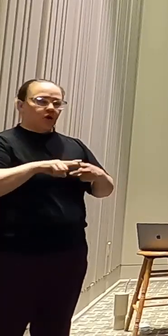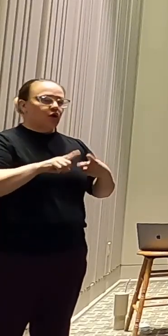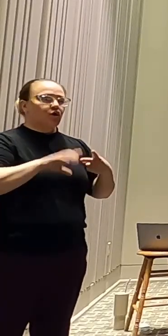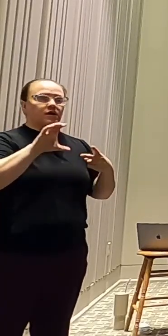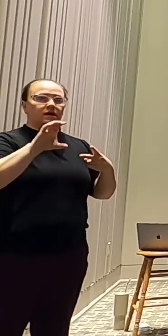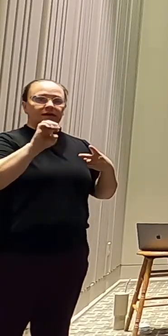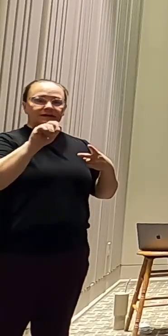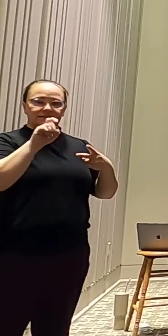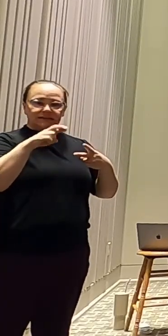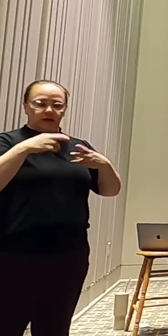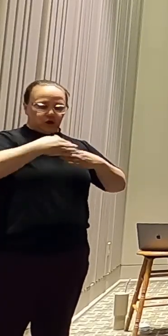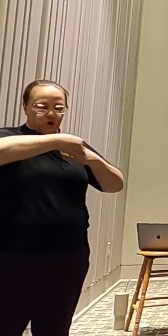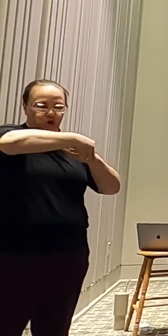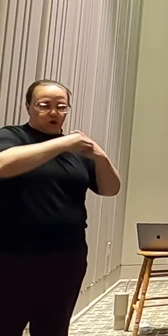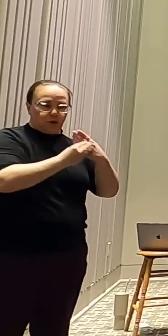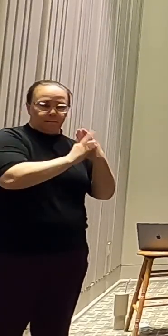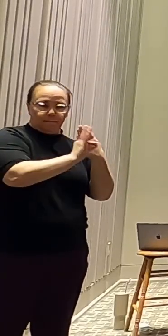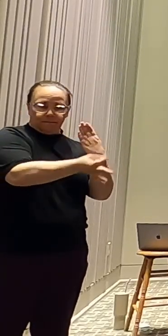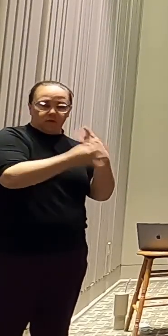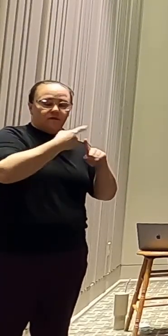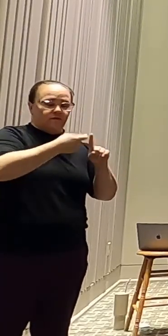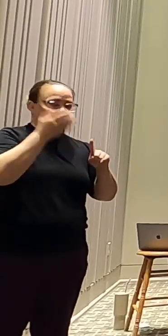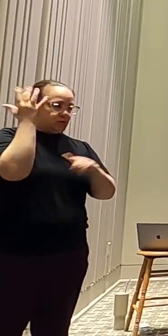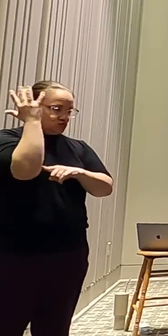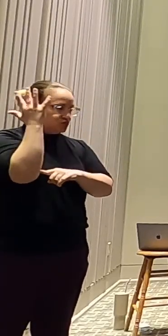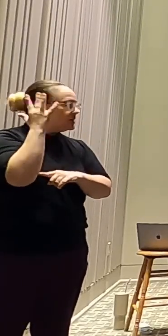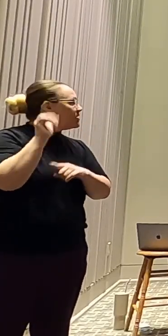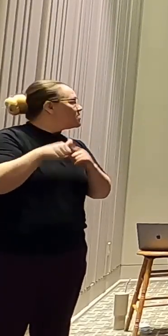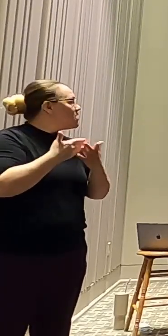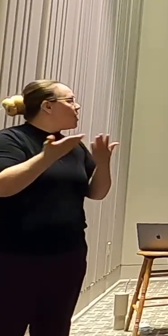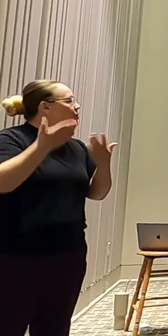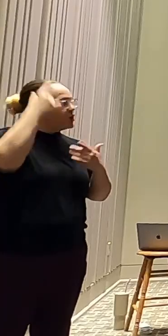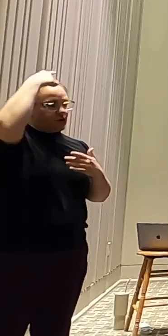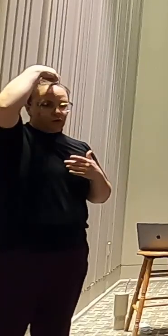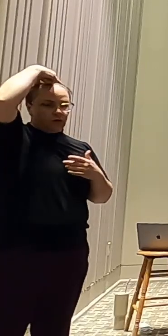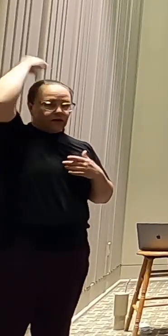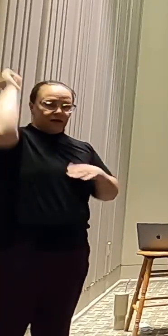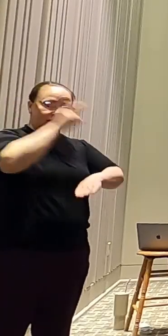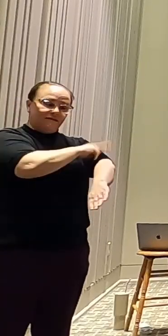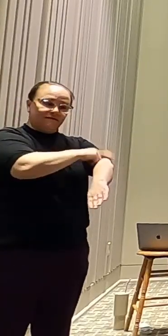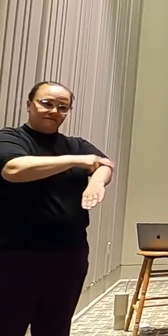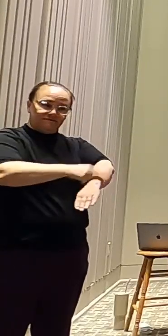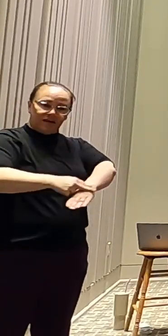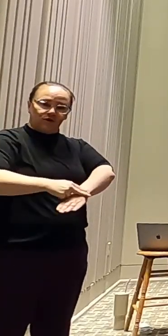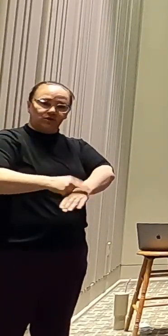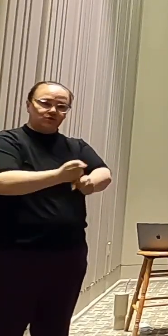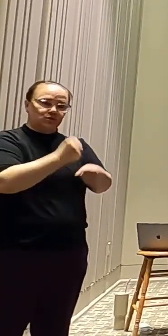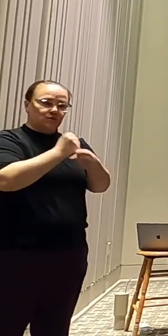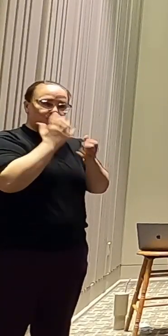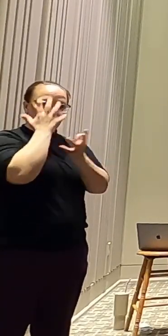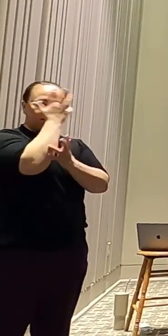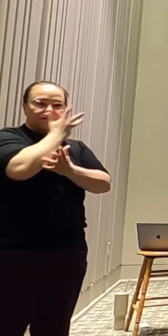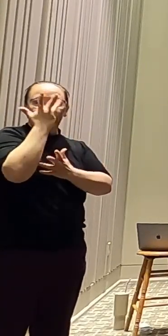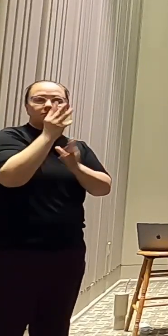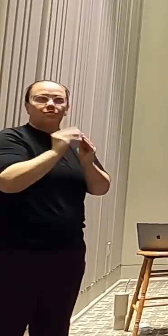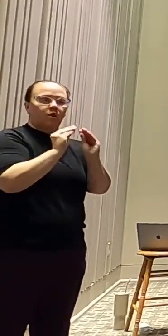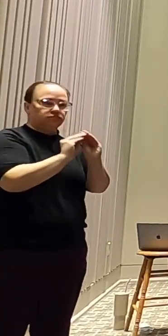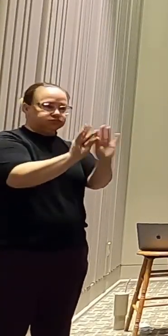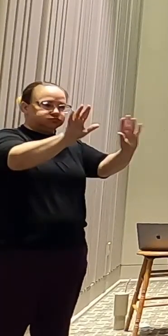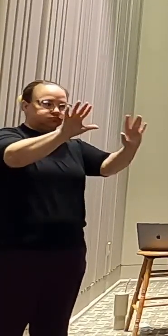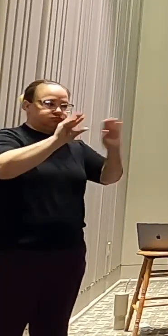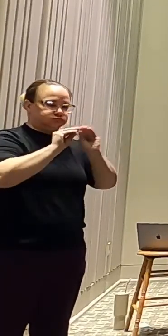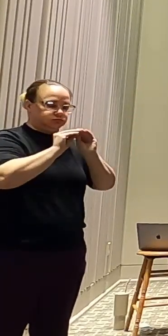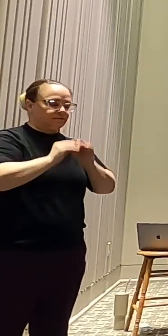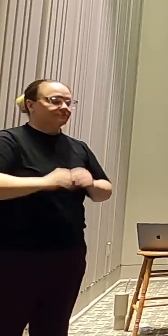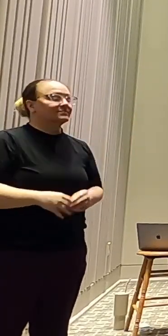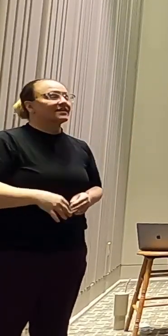shell inlays, and fabric to enhance their visual impact. Lastly, if a mask is going to then be used in a ceremony,